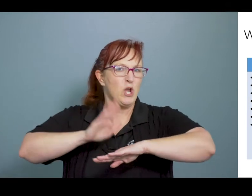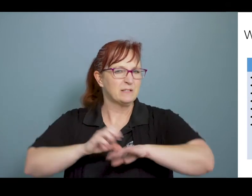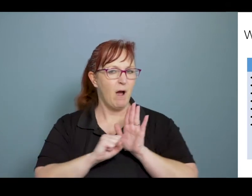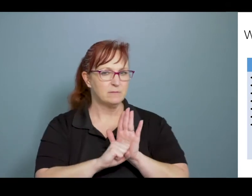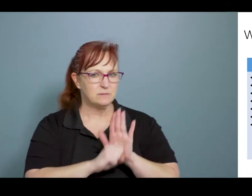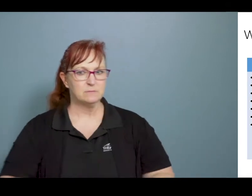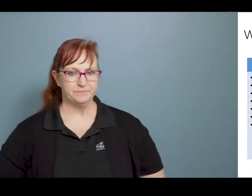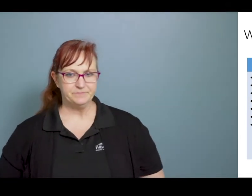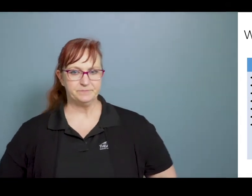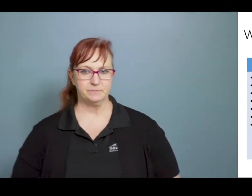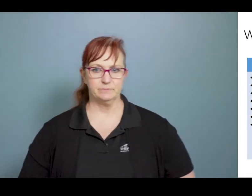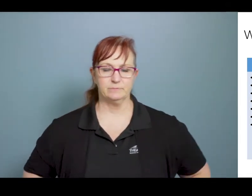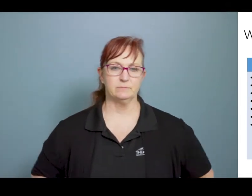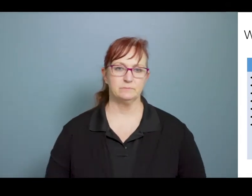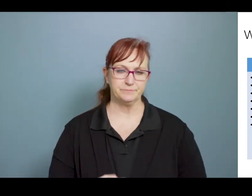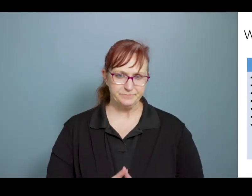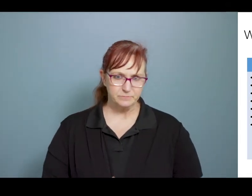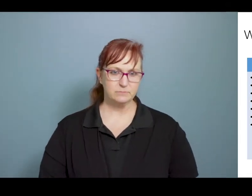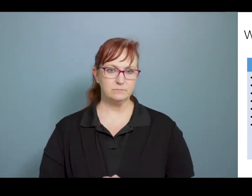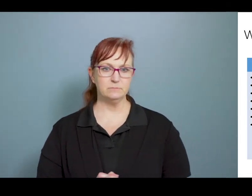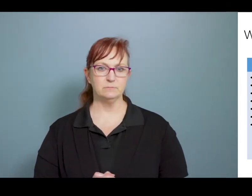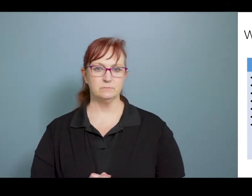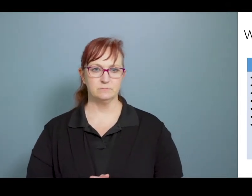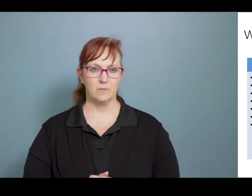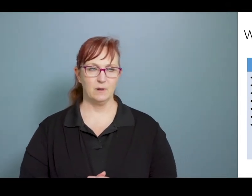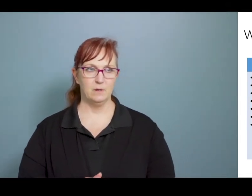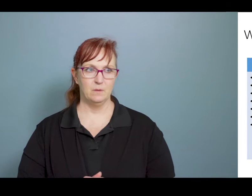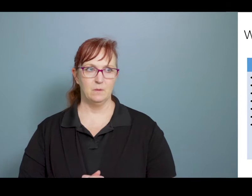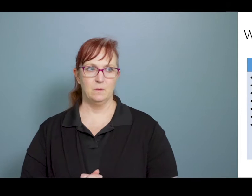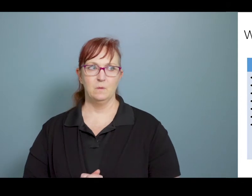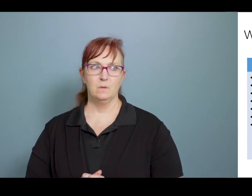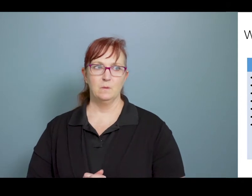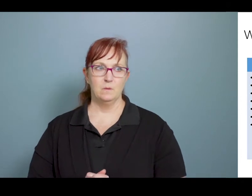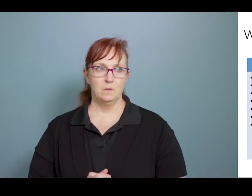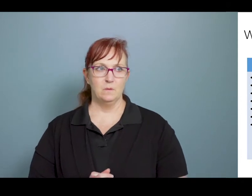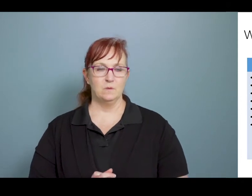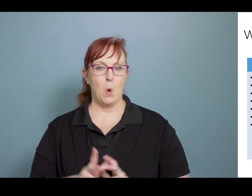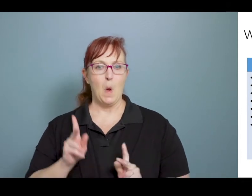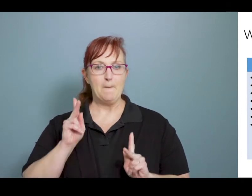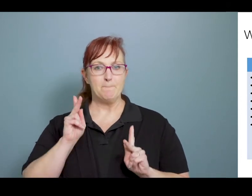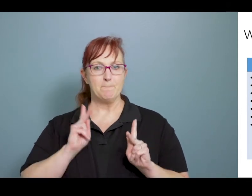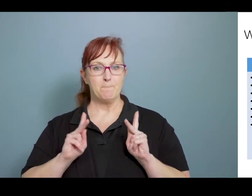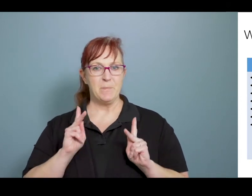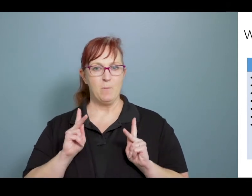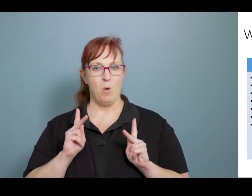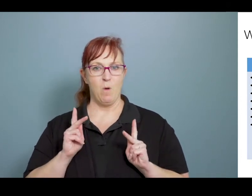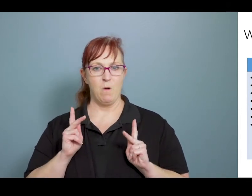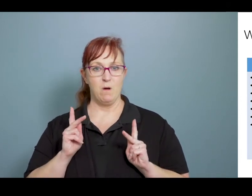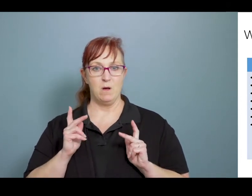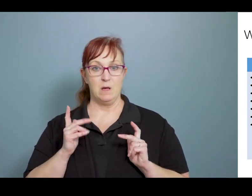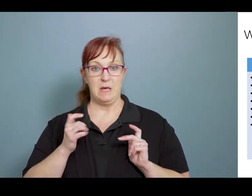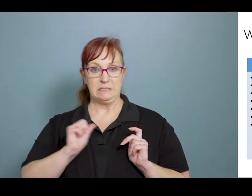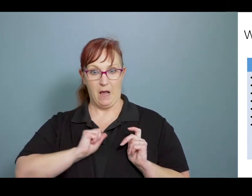So often people hesitate to ask for help and to offer